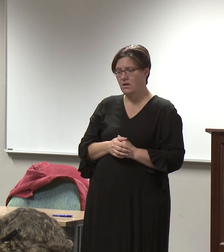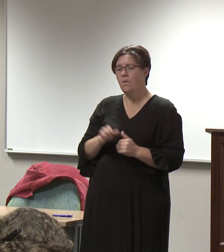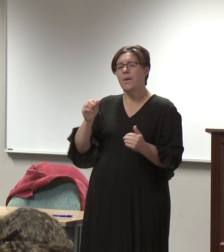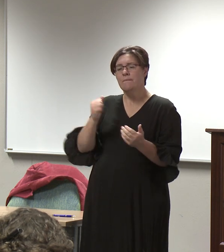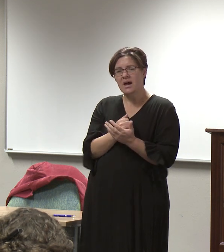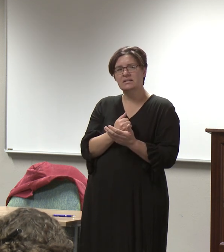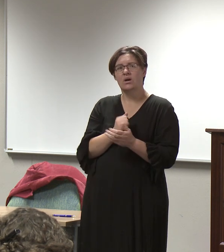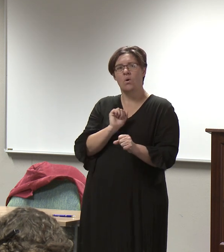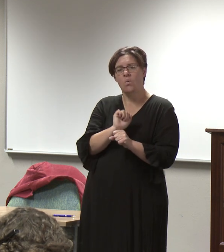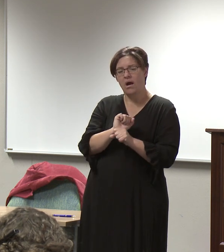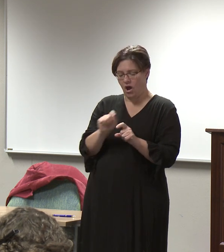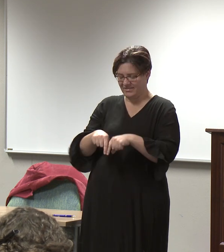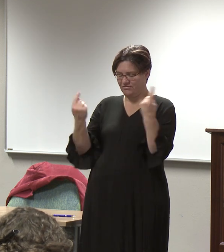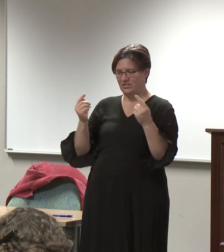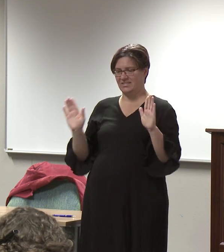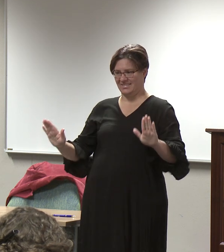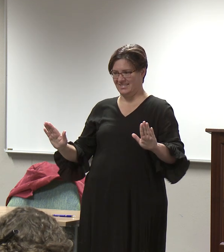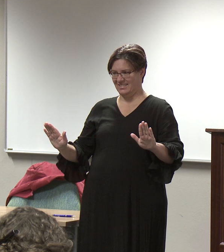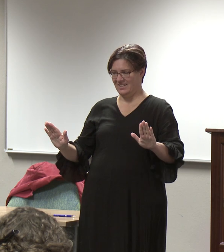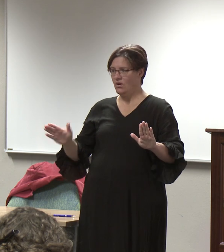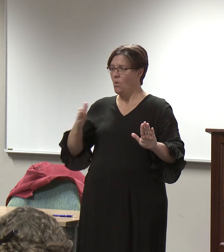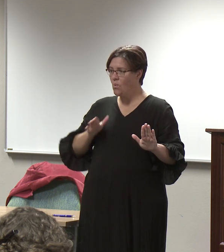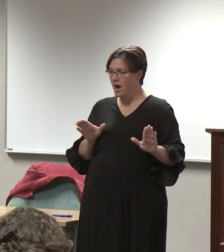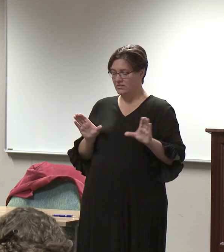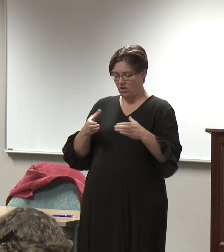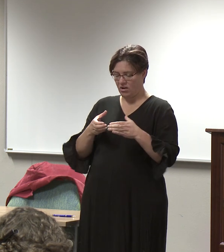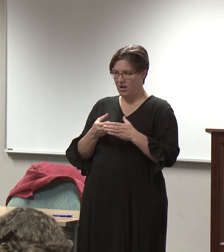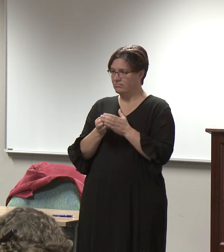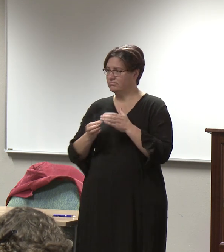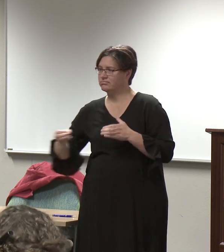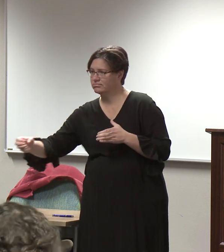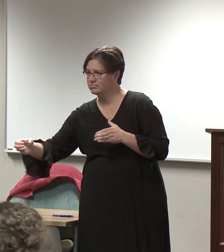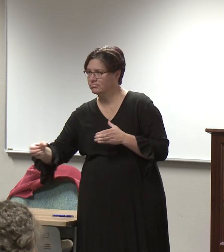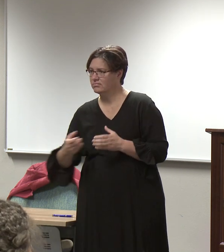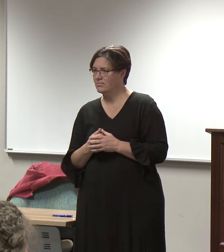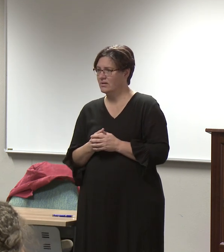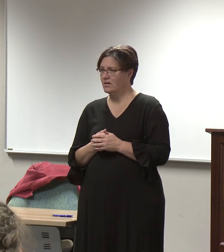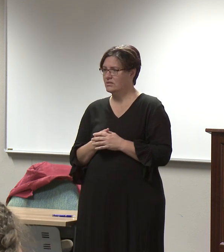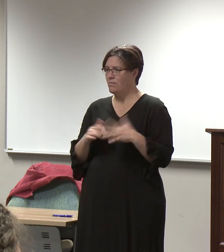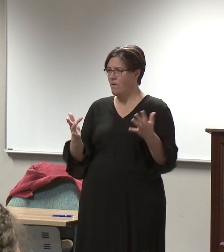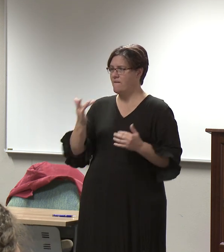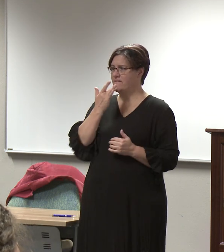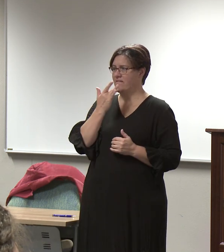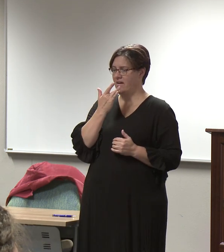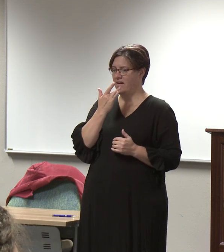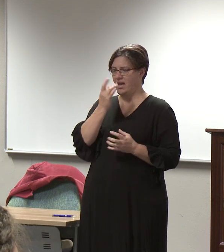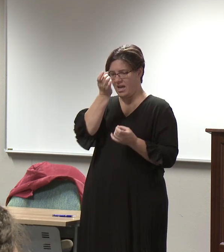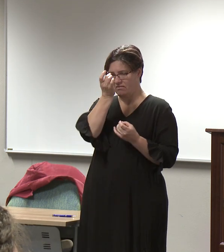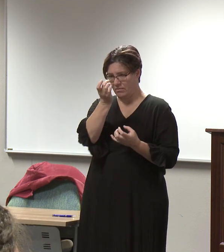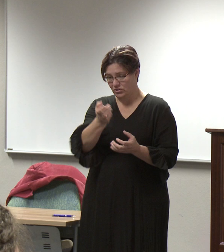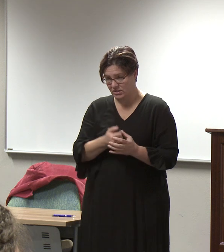work on this distinction, if you want to decolonize the university, is whether we are going to favor